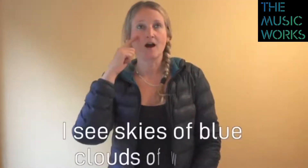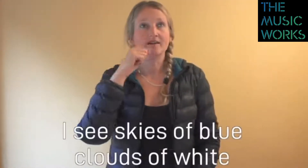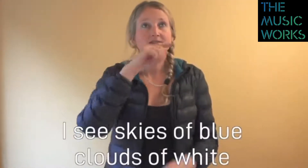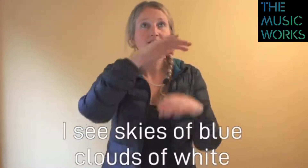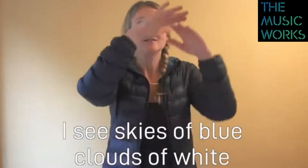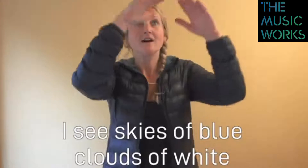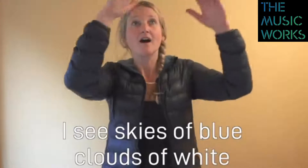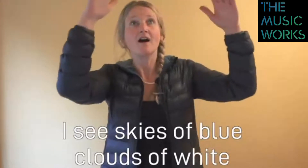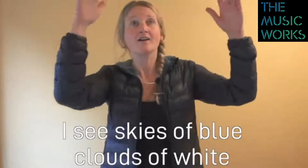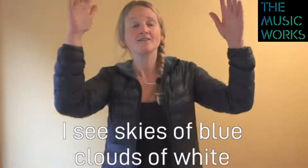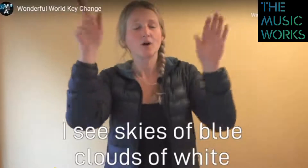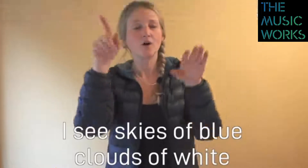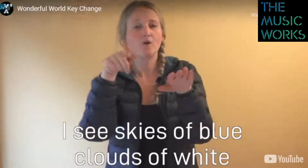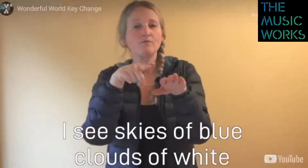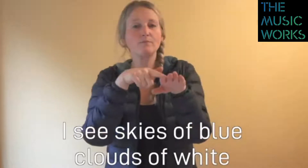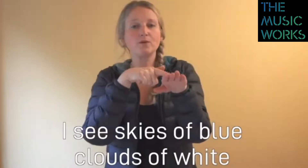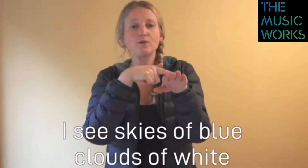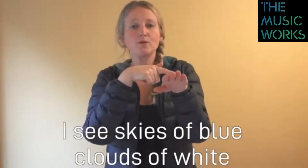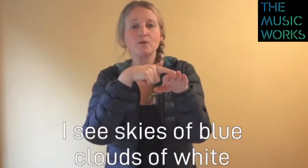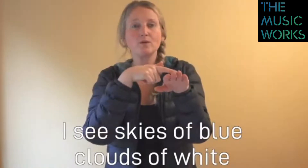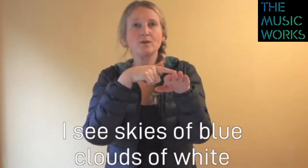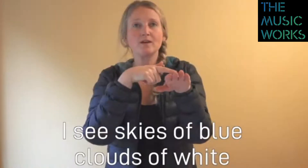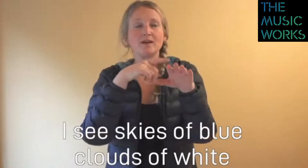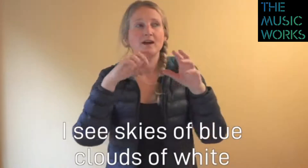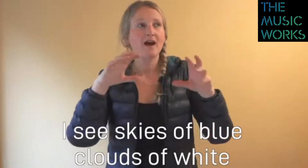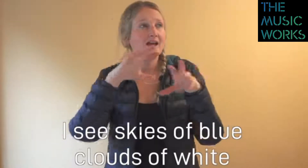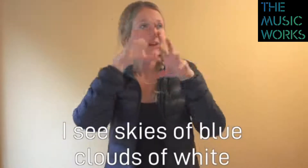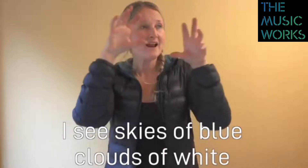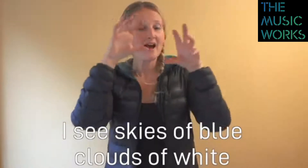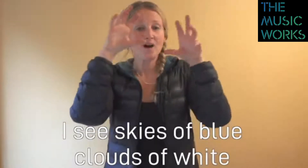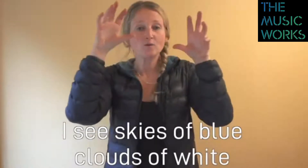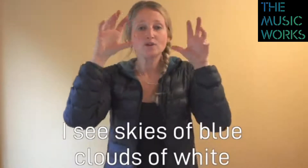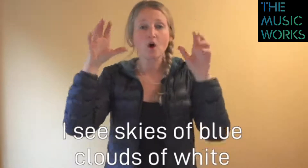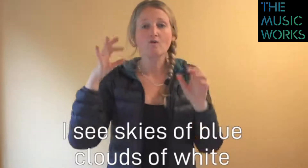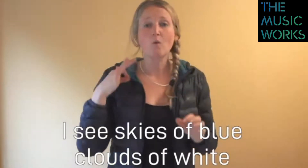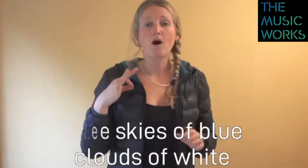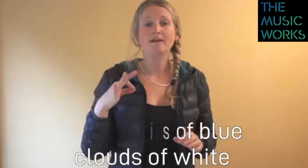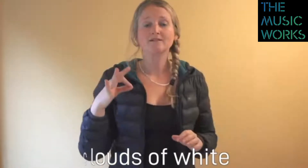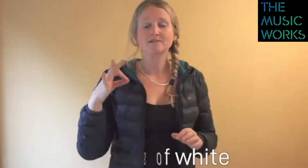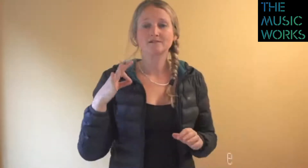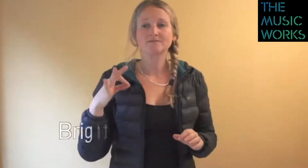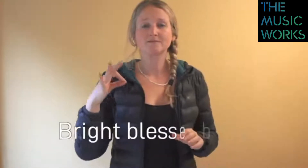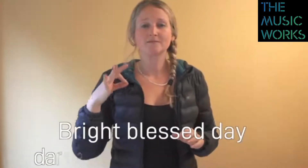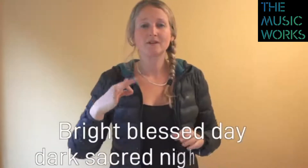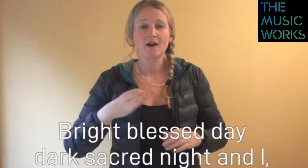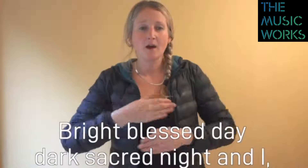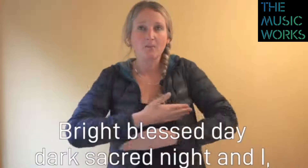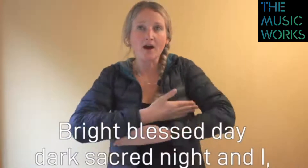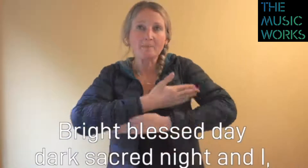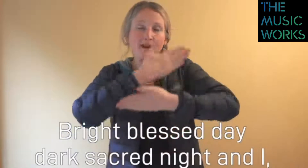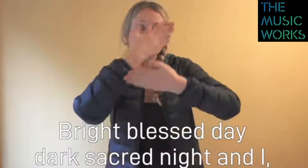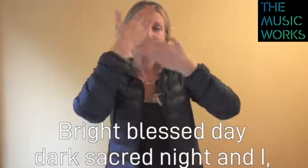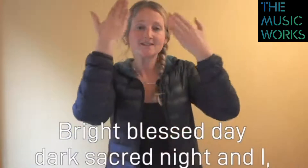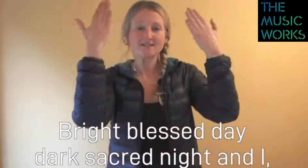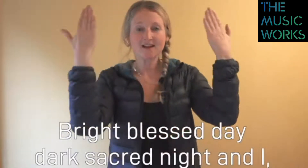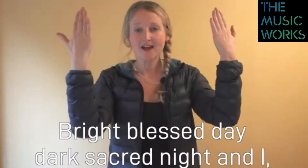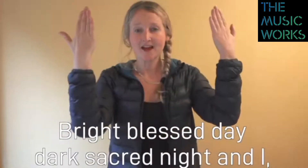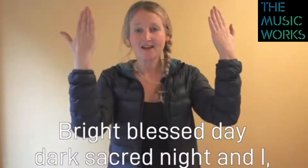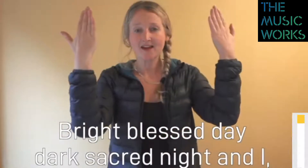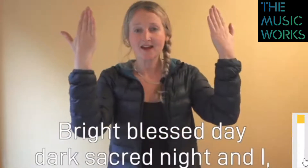I see skies of blue, clouds of white, bright blessed day and